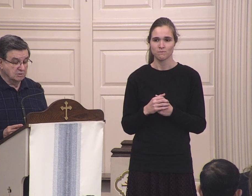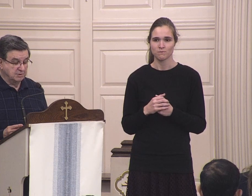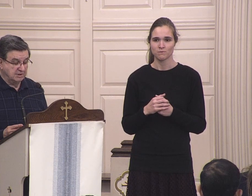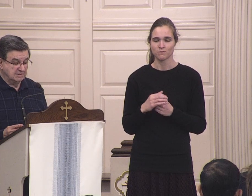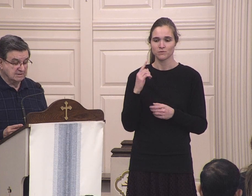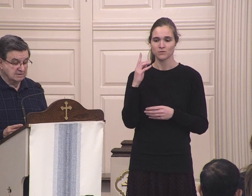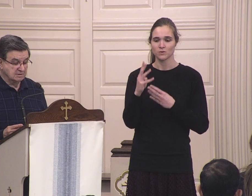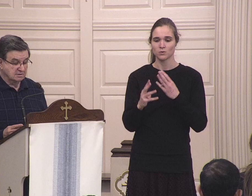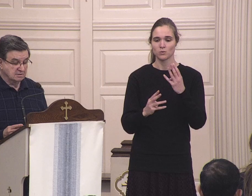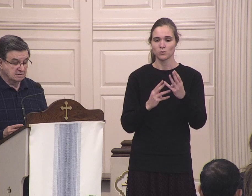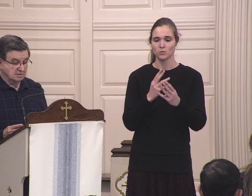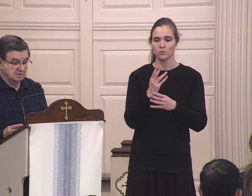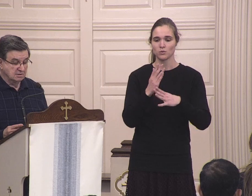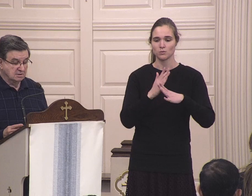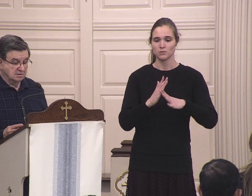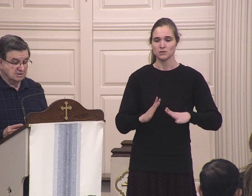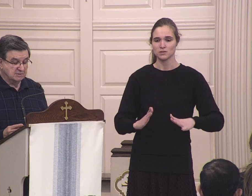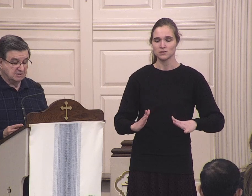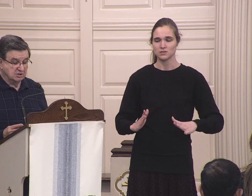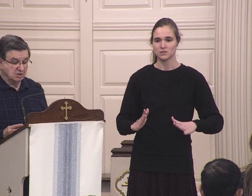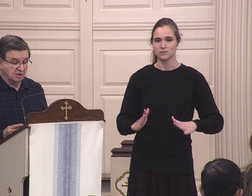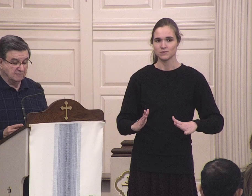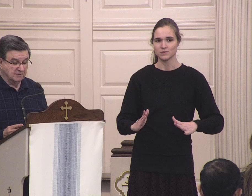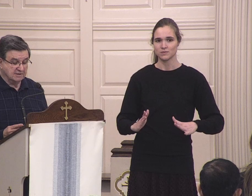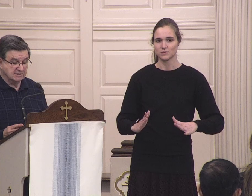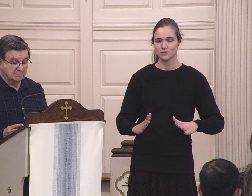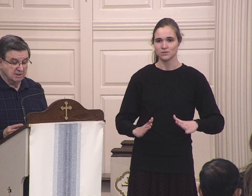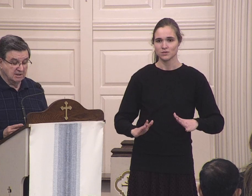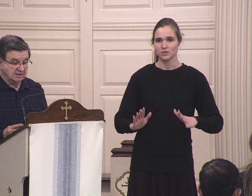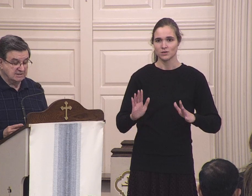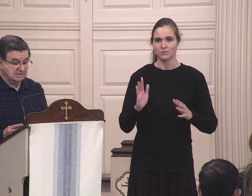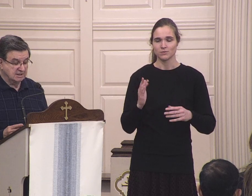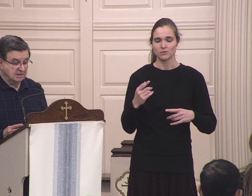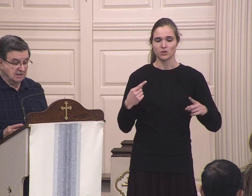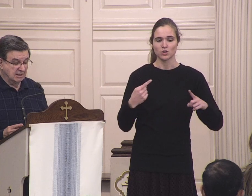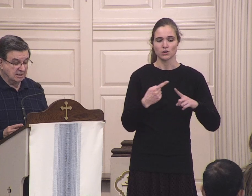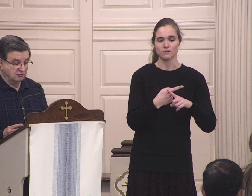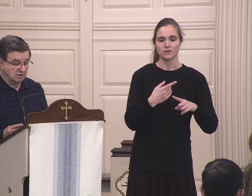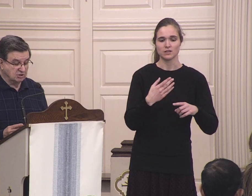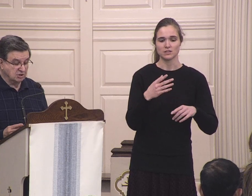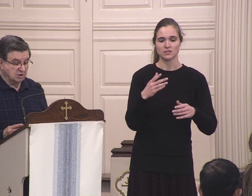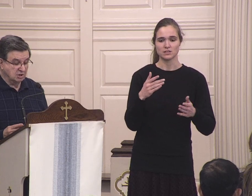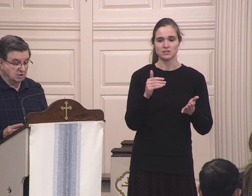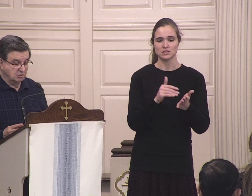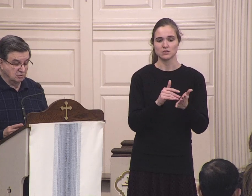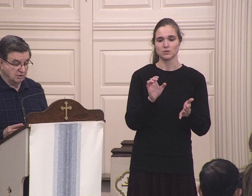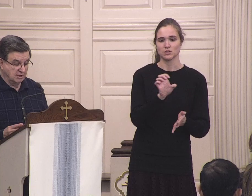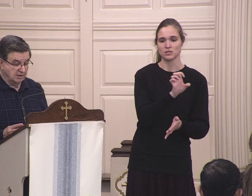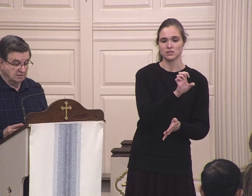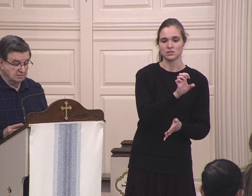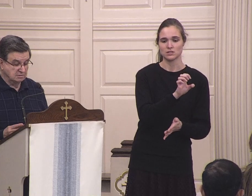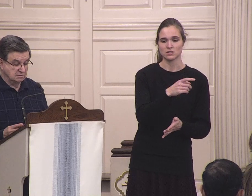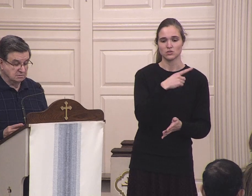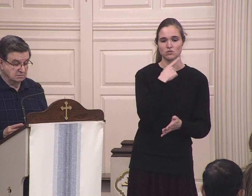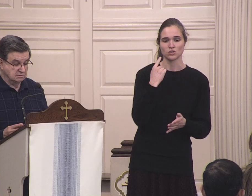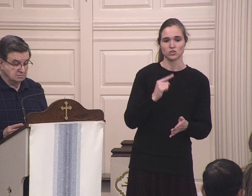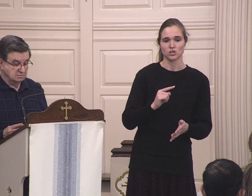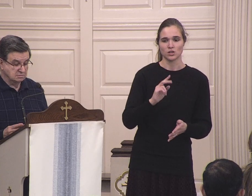For world peace, especially conflicts in the Middle East and in Russia,